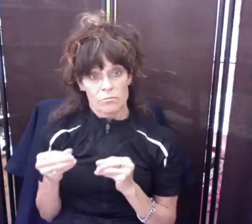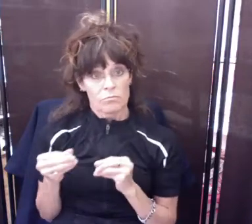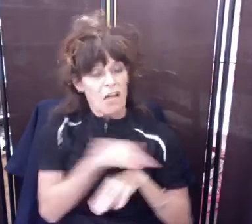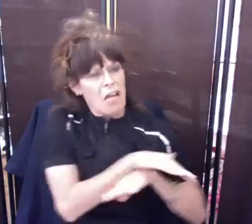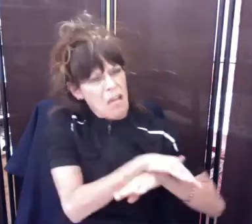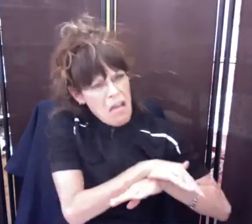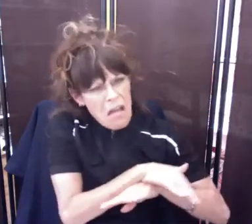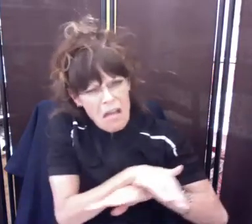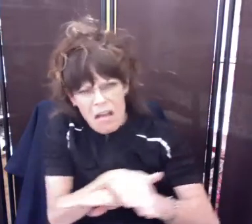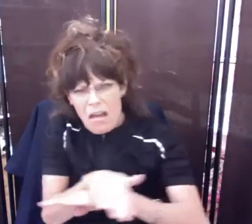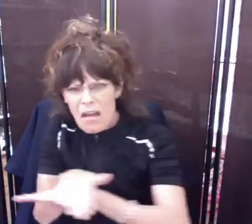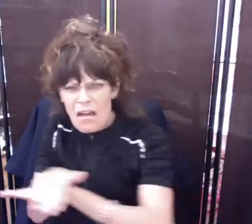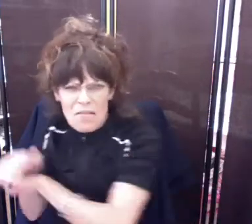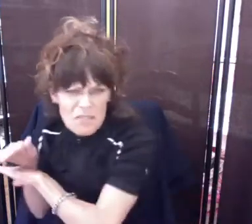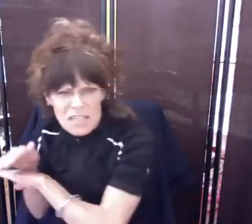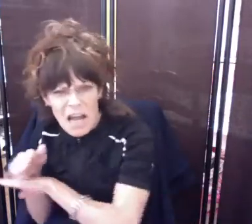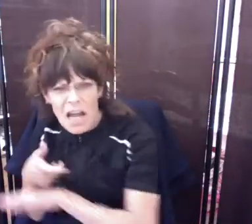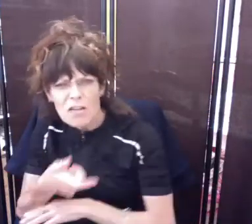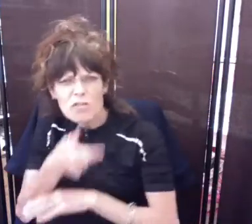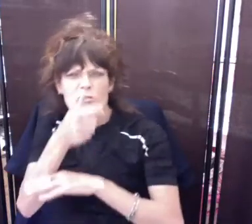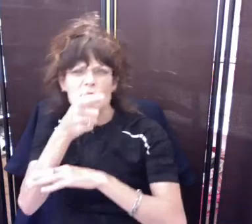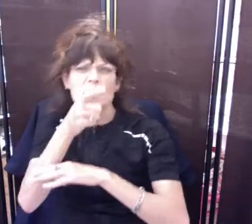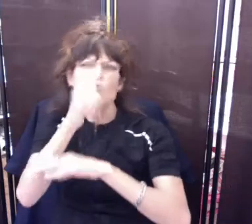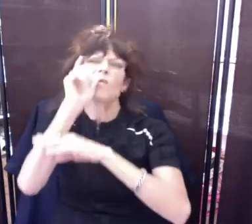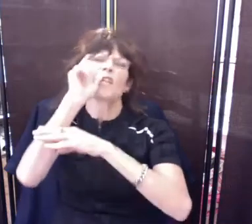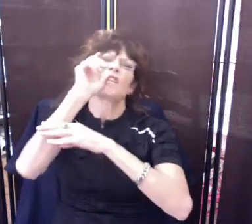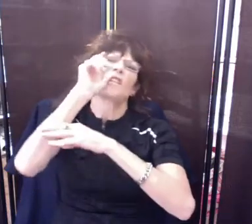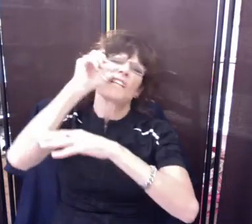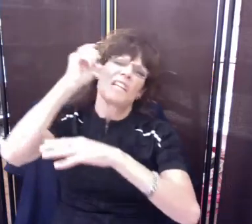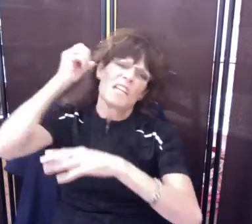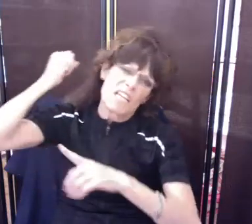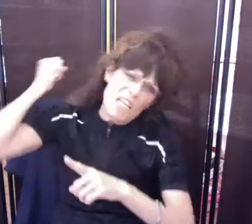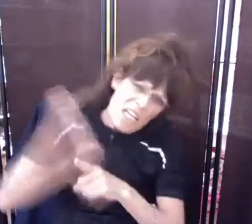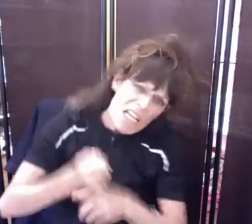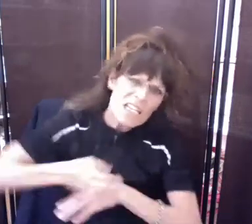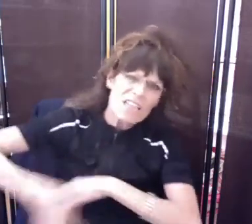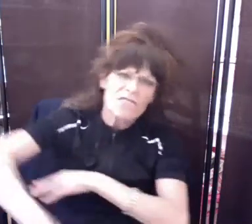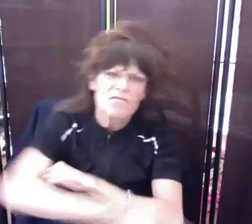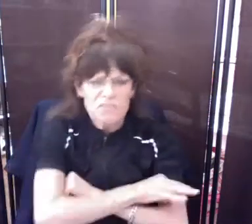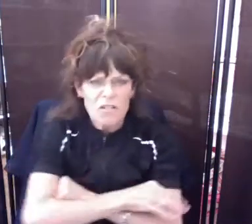chair, land on the hardwood floor, and then crawl into bed with a knot on my head. And somebody said, "Dude, did you ever think of a throw